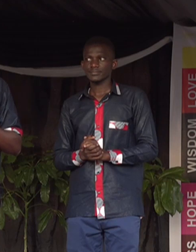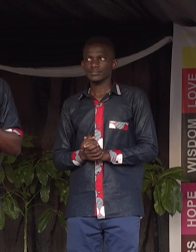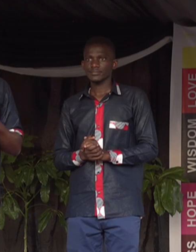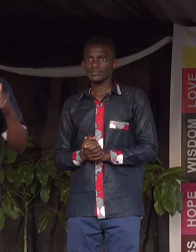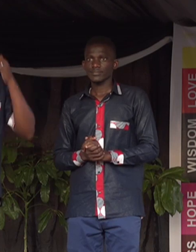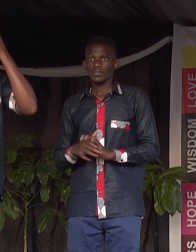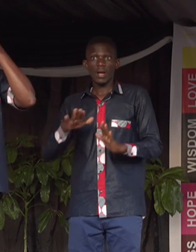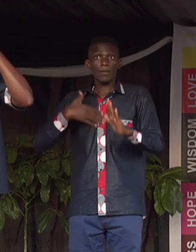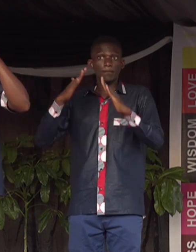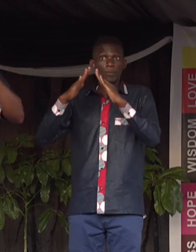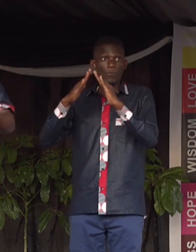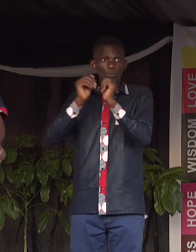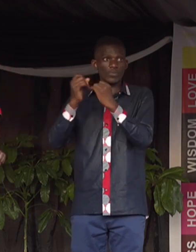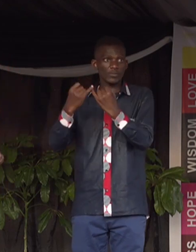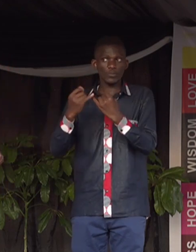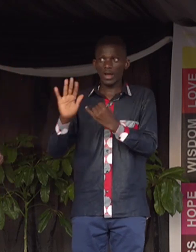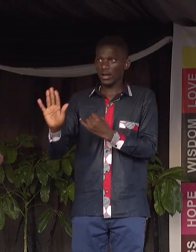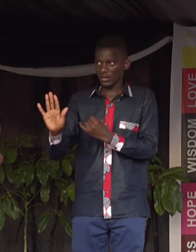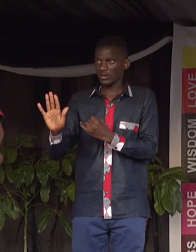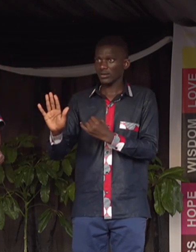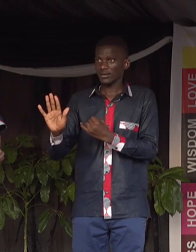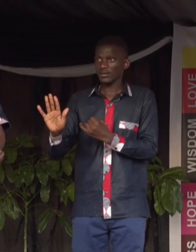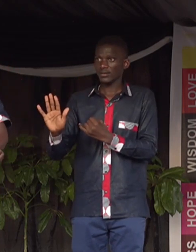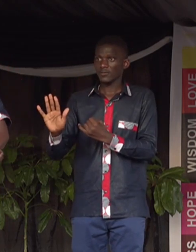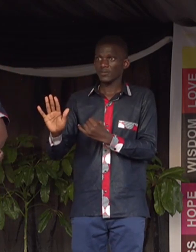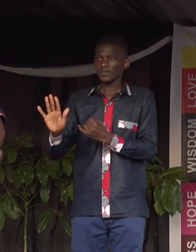Ewakane mujala wange. At home with my wife.